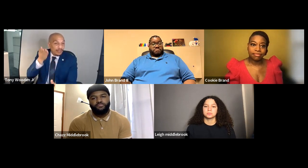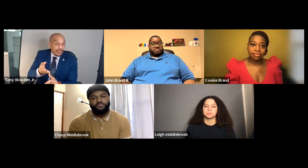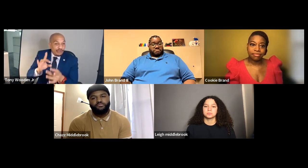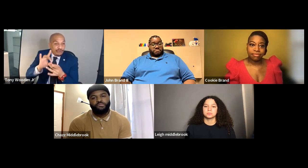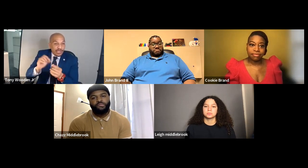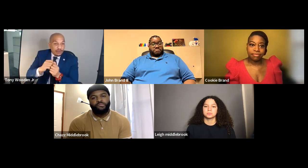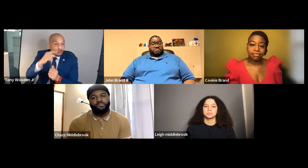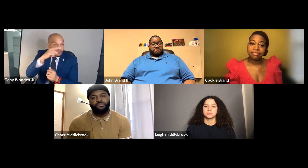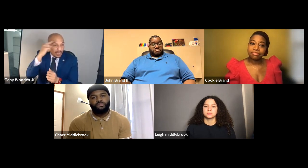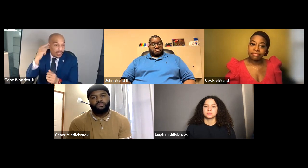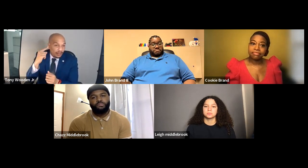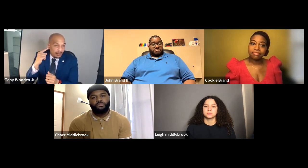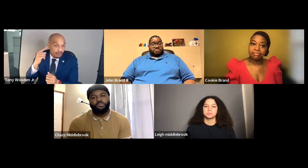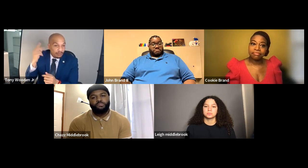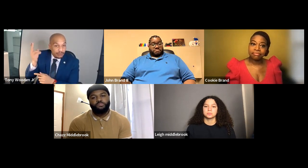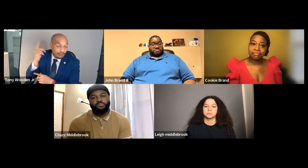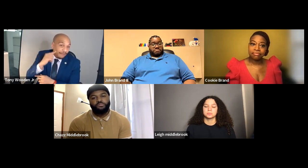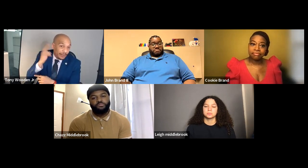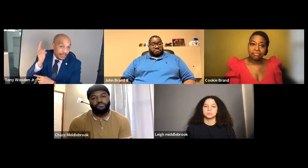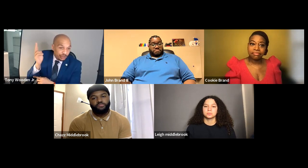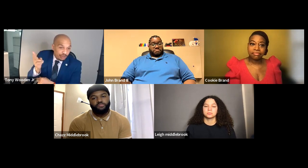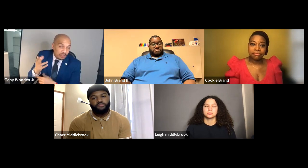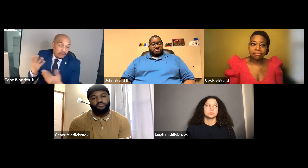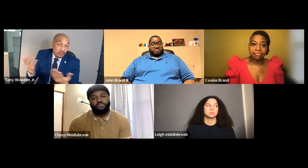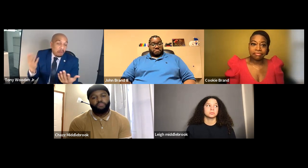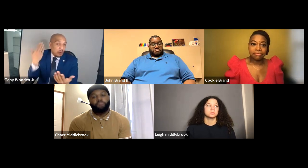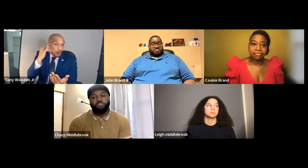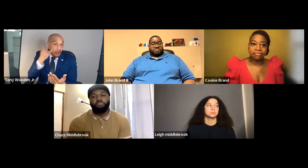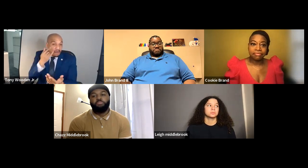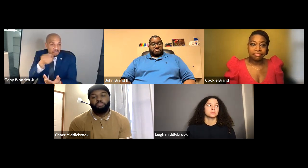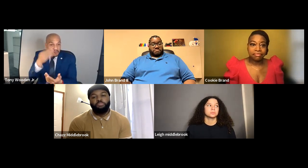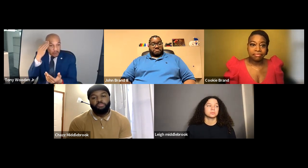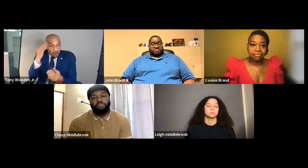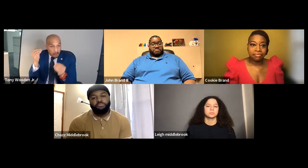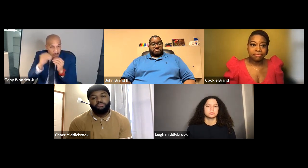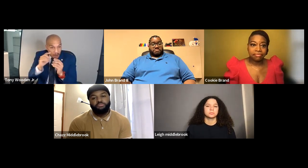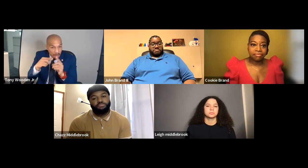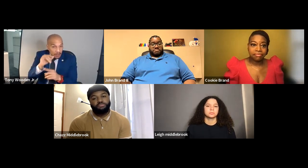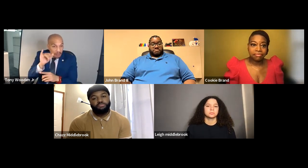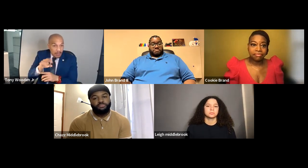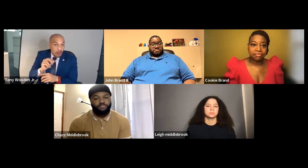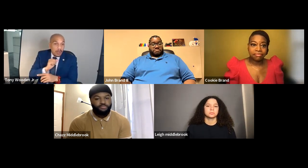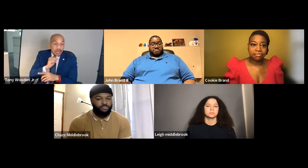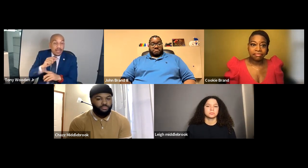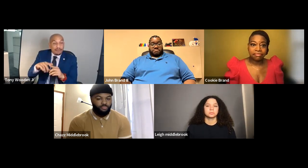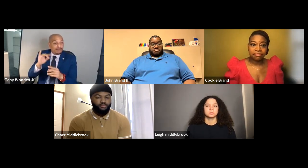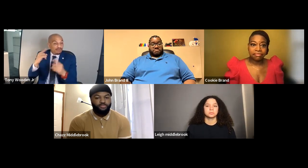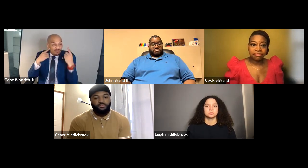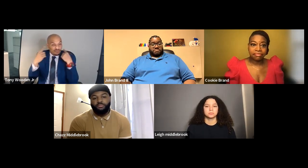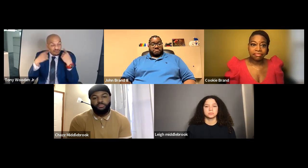Death history, and our family was featured in that. So I was like, I didn't know if any of you heard about that